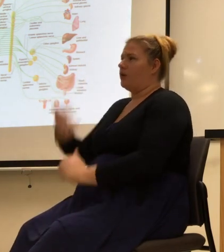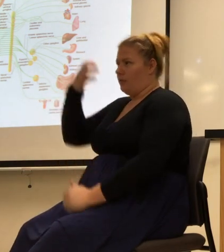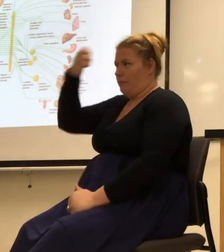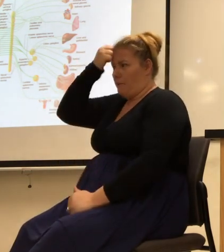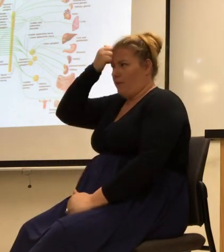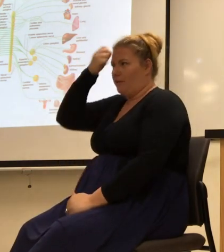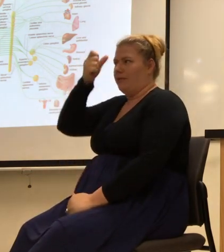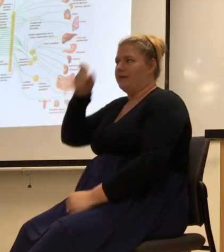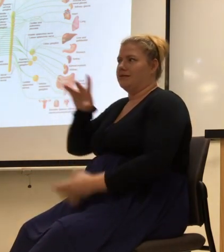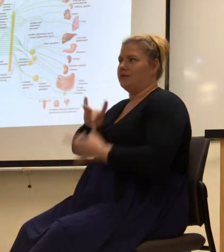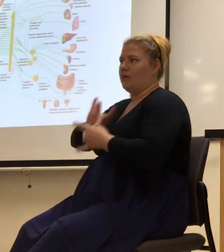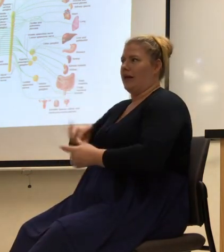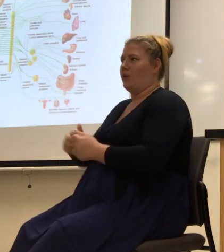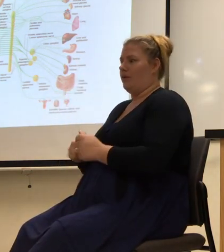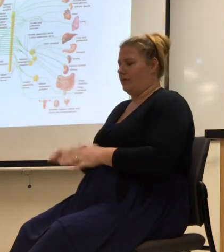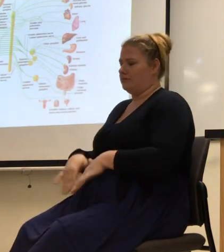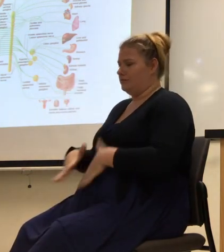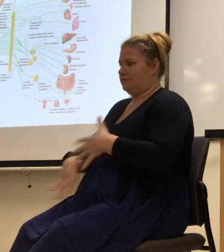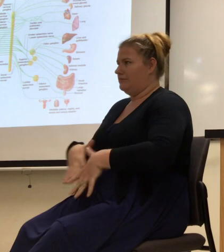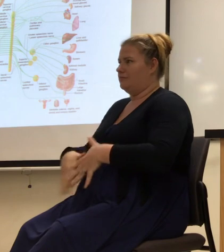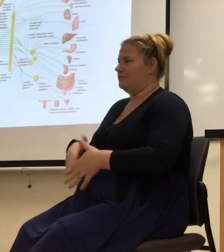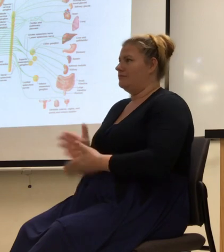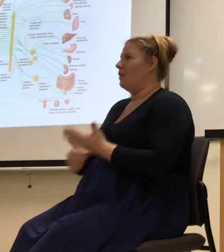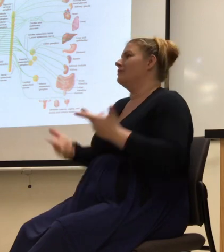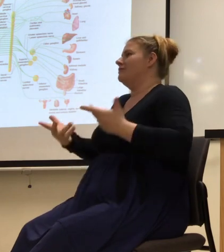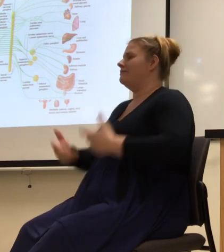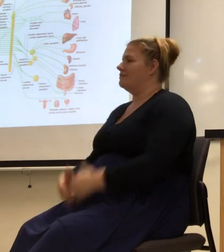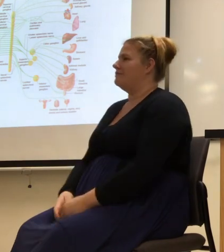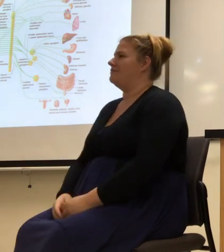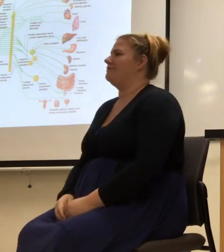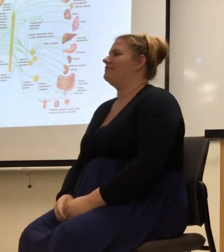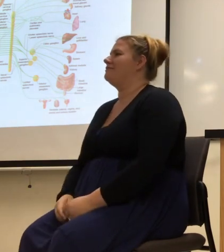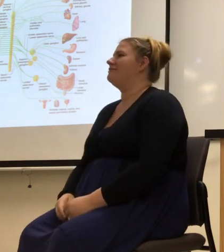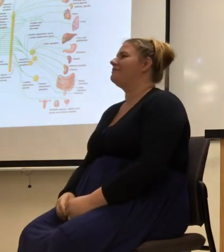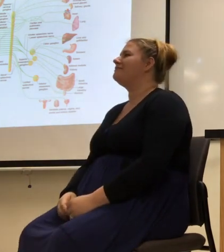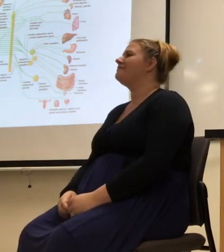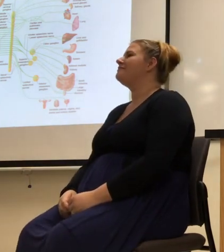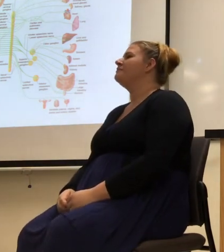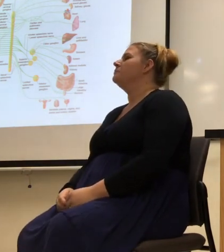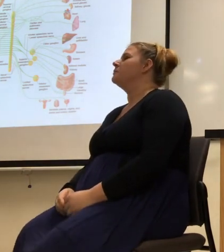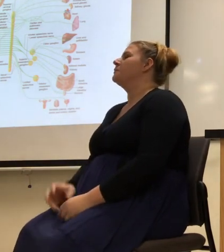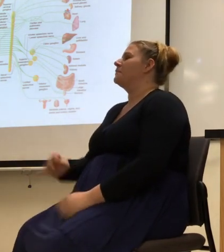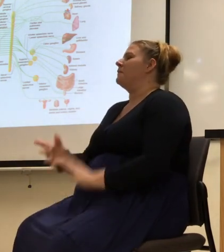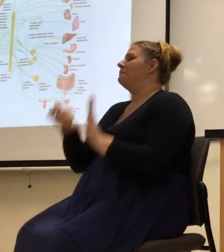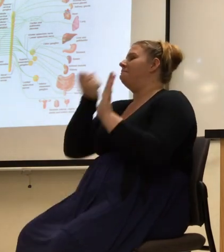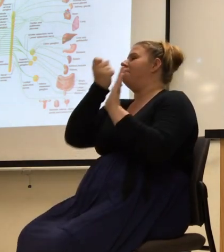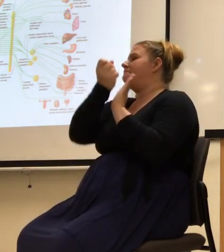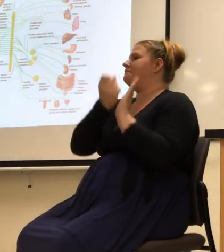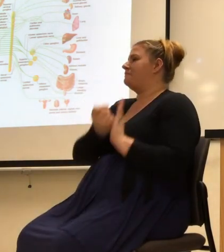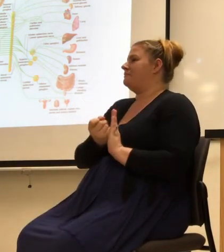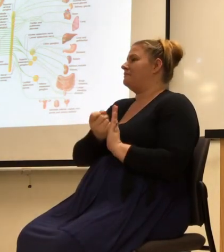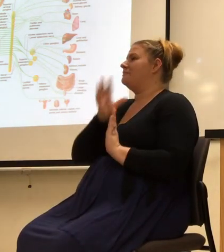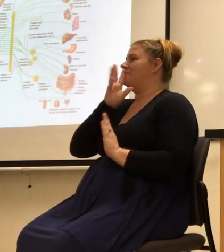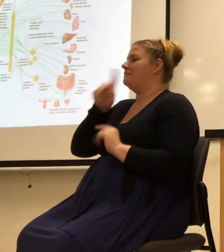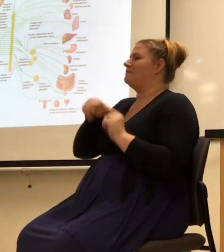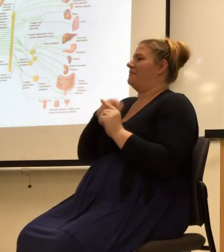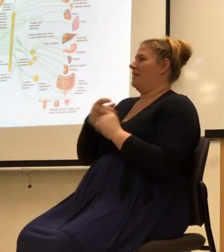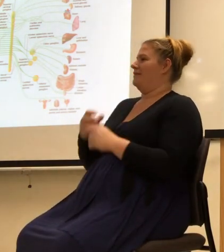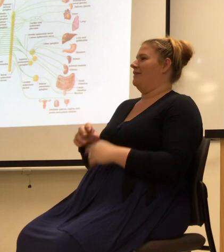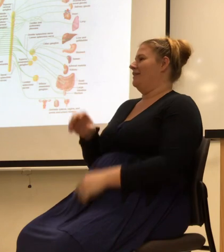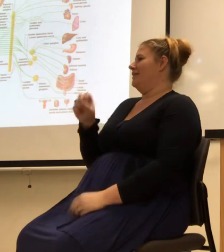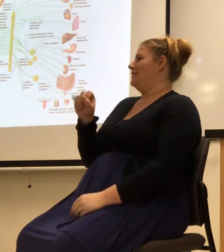is. So I'm gonna erase all of this and talk about sympathetic